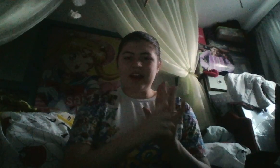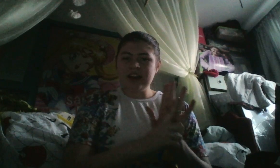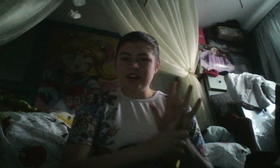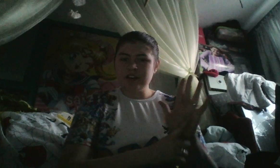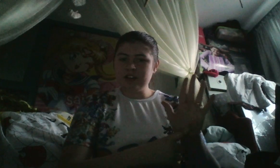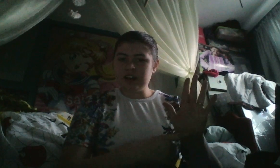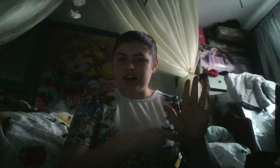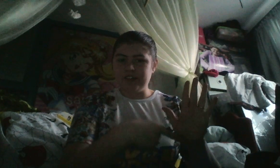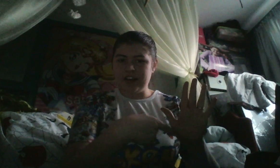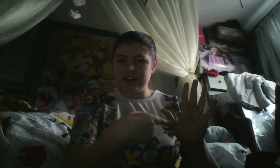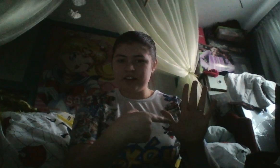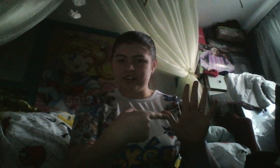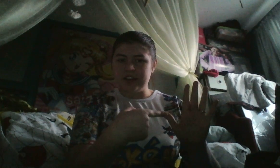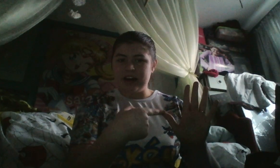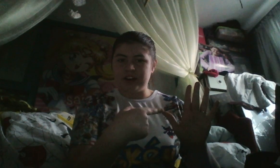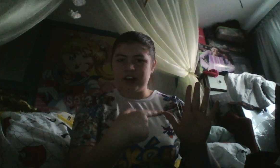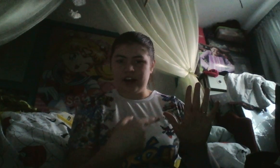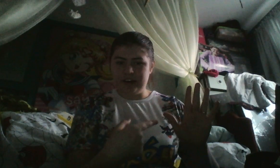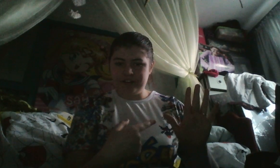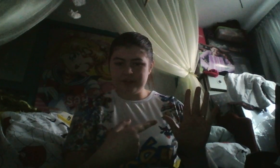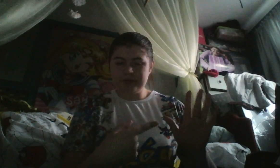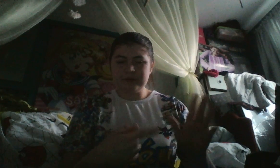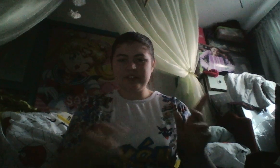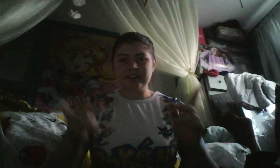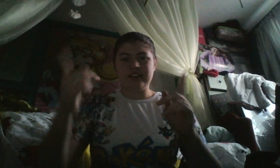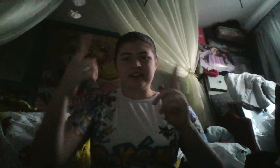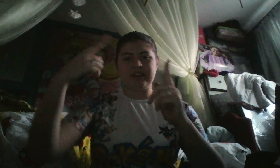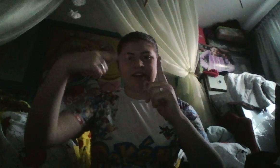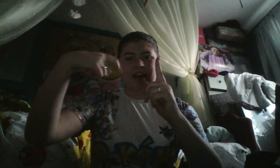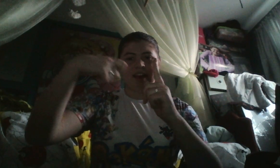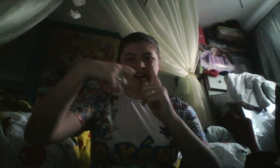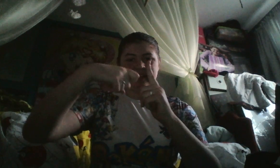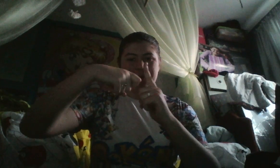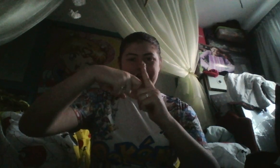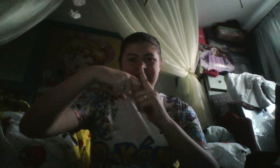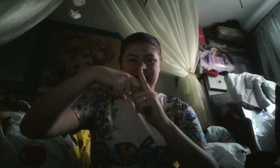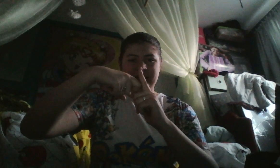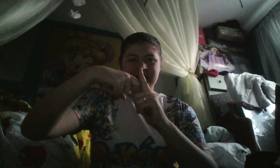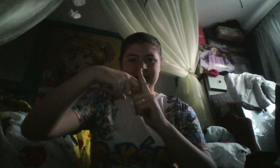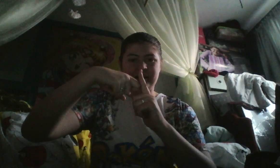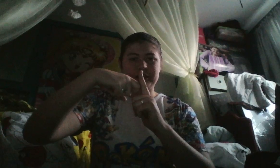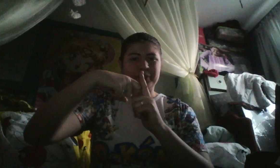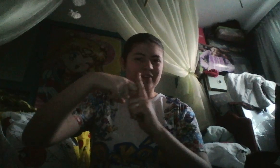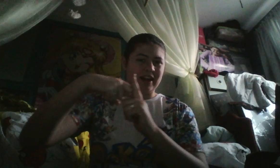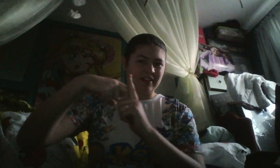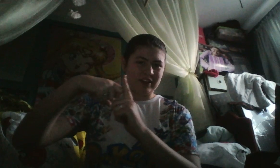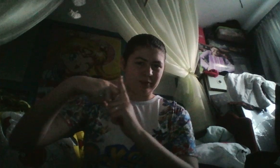J, curve it, down and curve. K is both fingers, so you need both hands for this